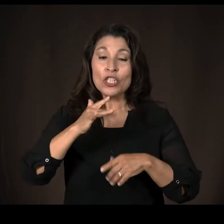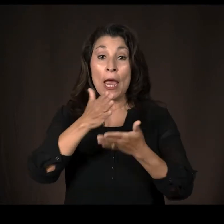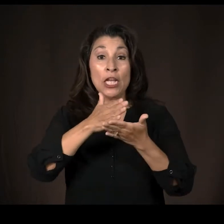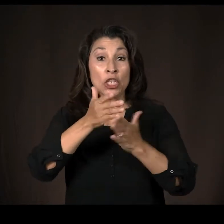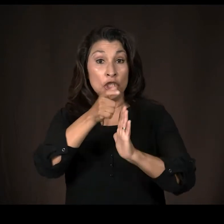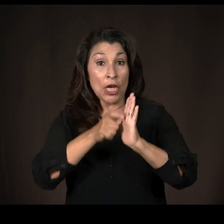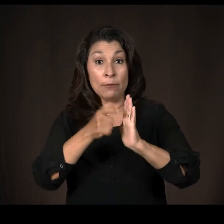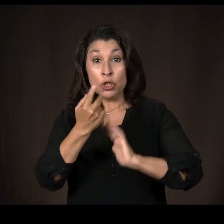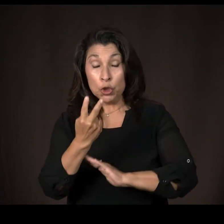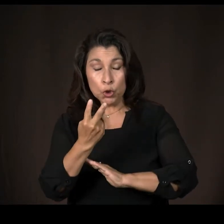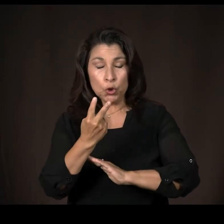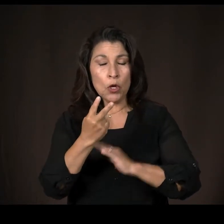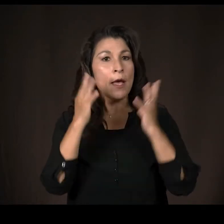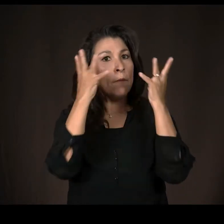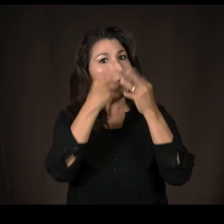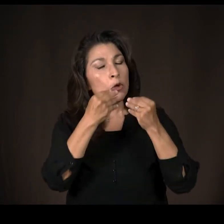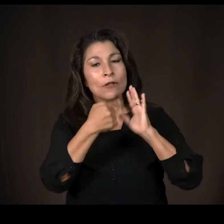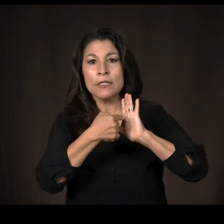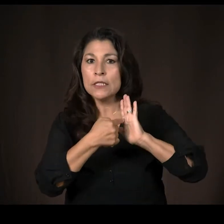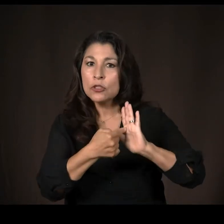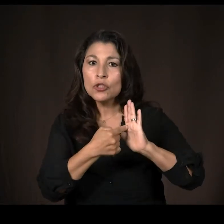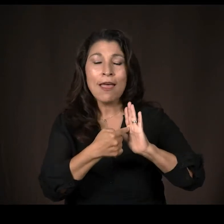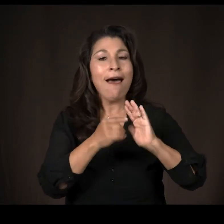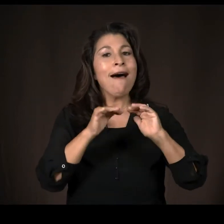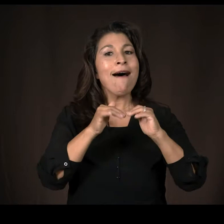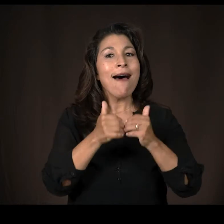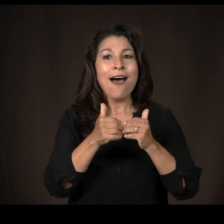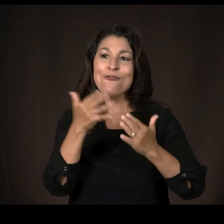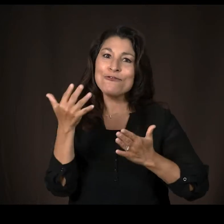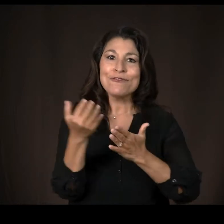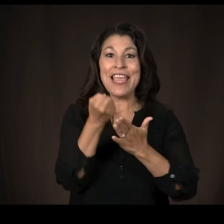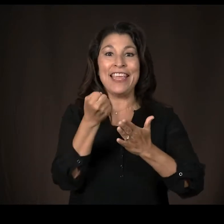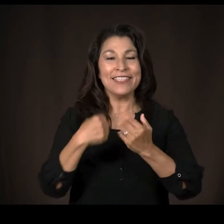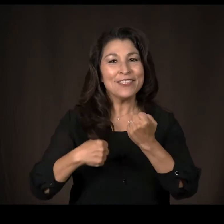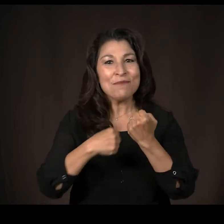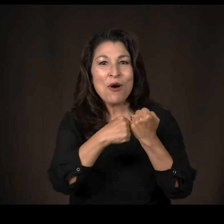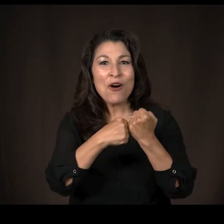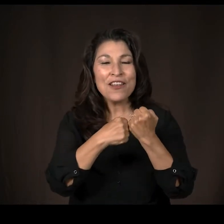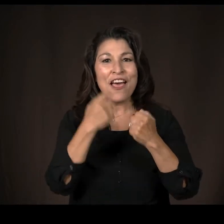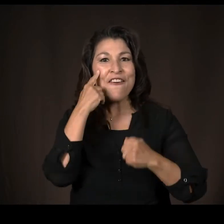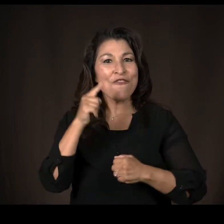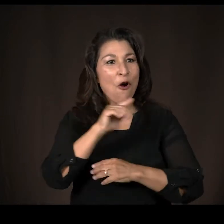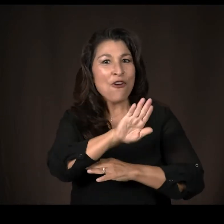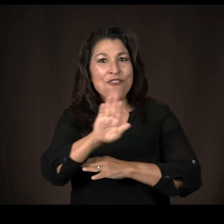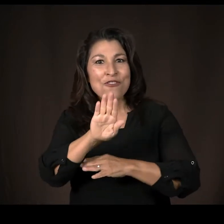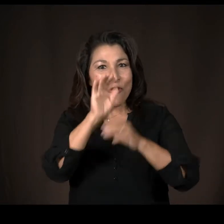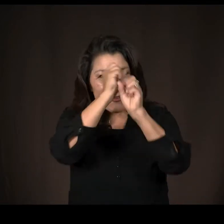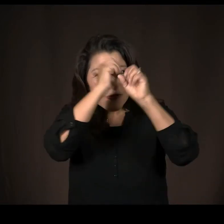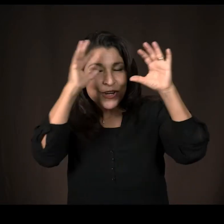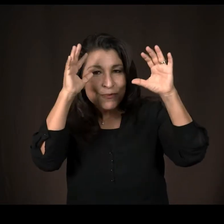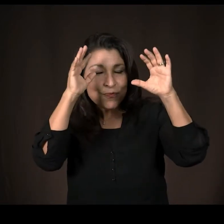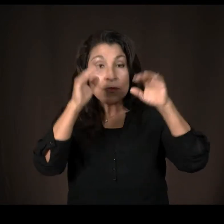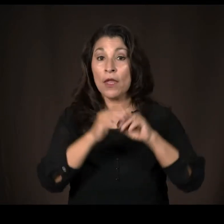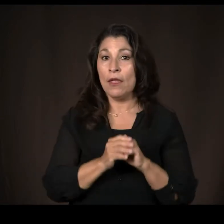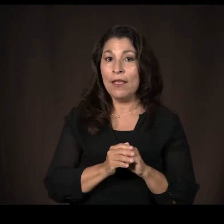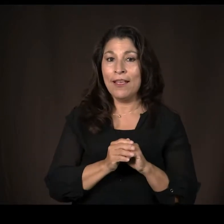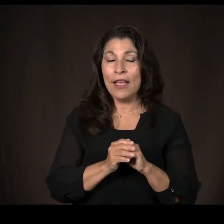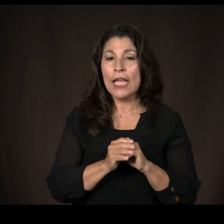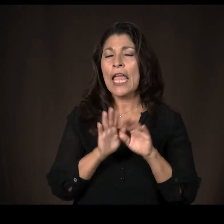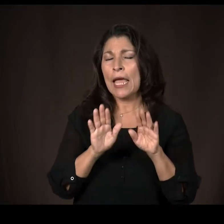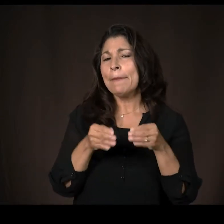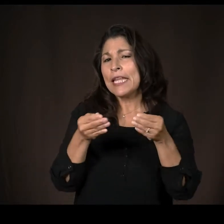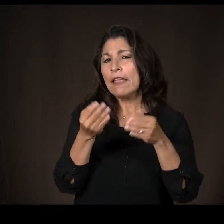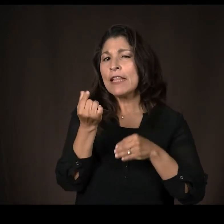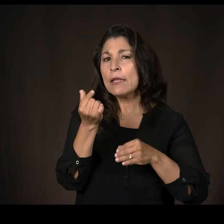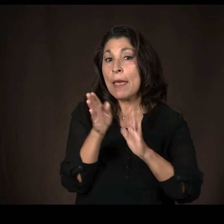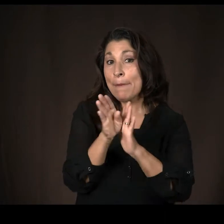story beautifully illustrates how to gain support for your dream. Now, let me give a little